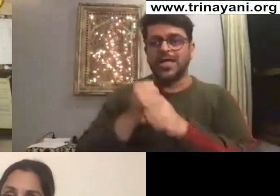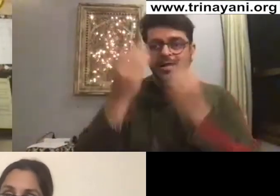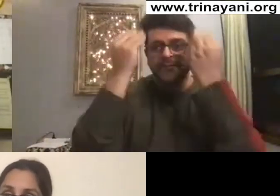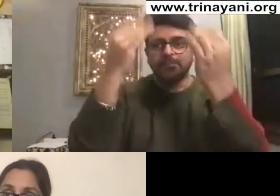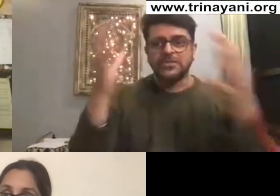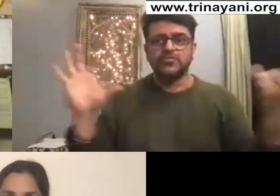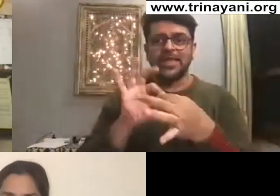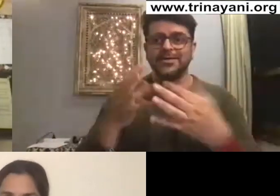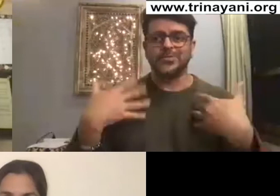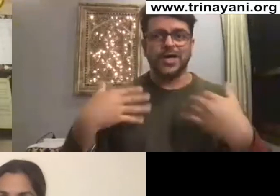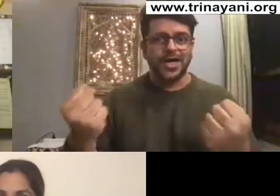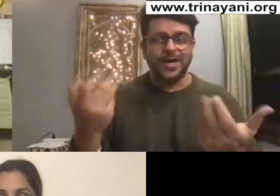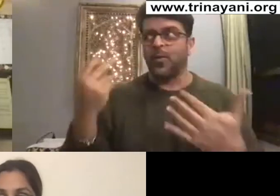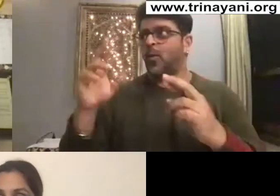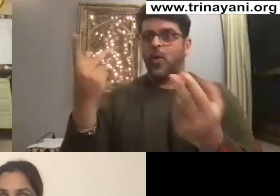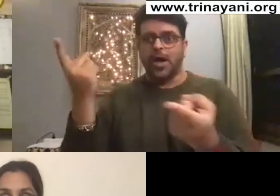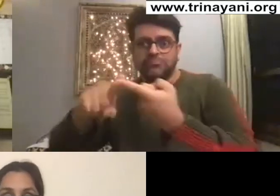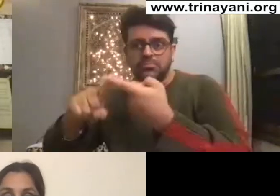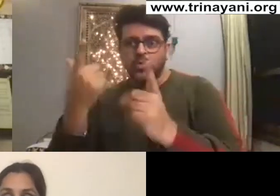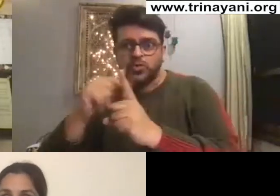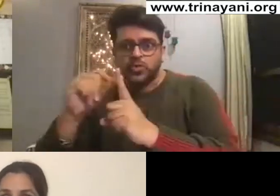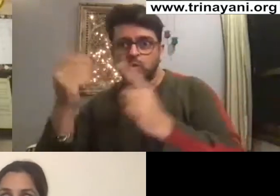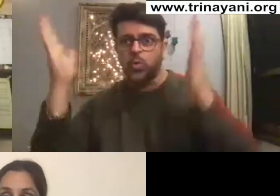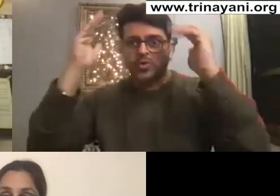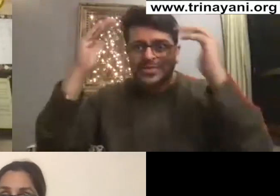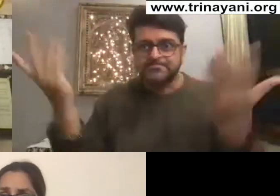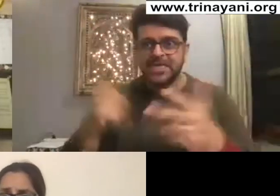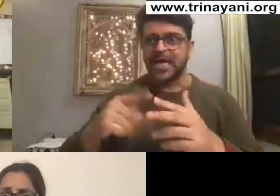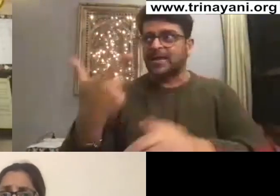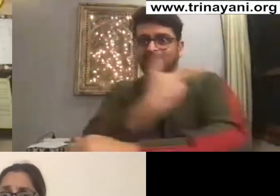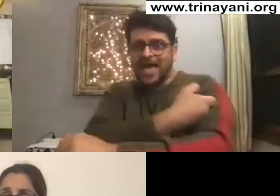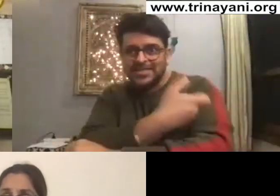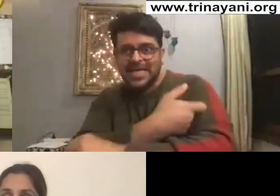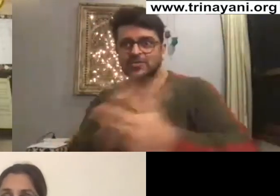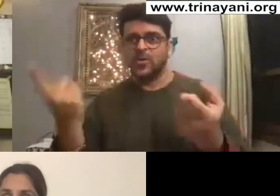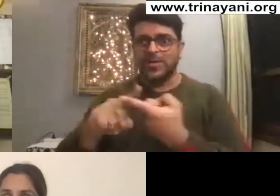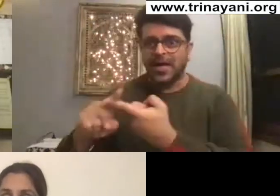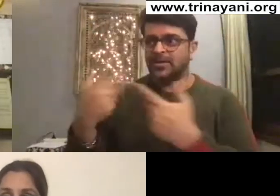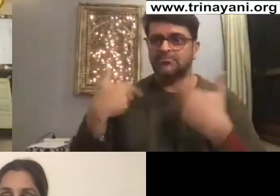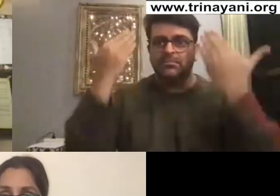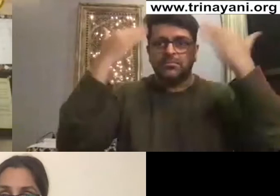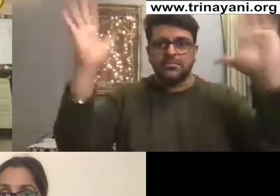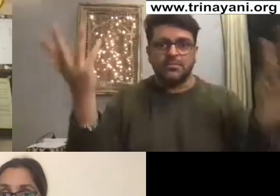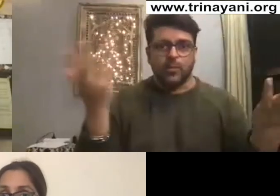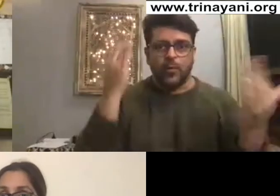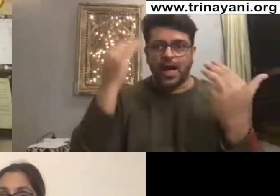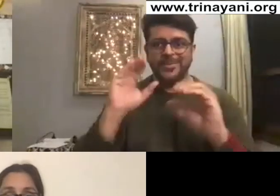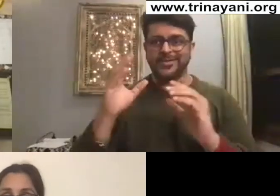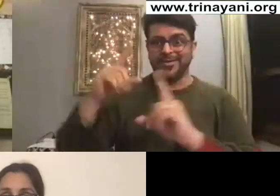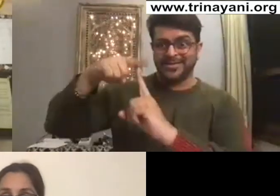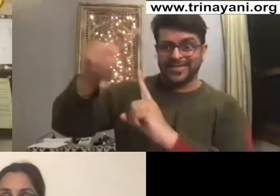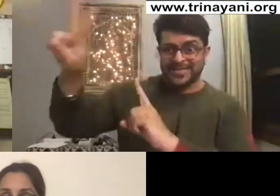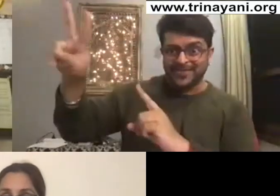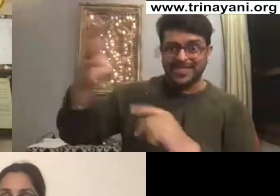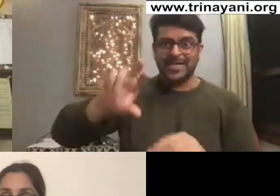last ones to get any kind of information that was happening related to health or related to any kind of emergency that was being, be it about the vaccination, anything